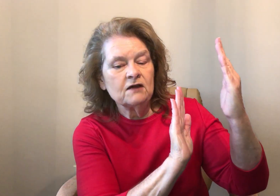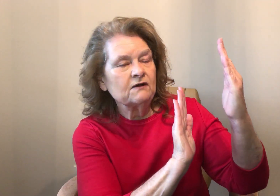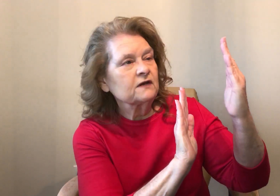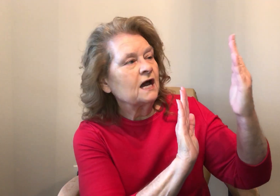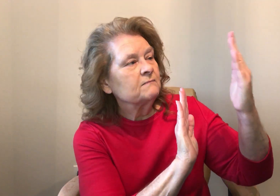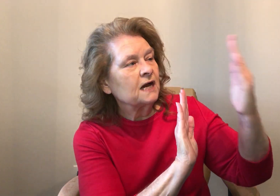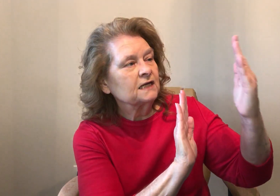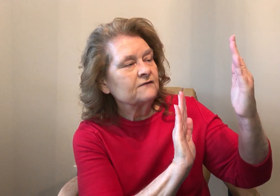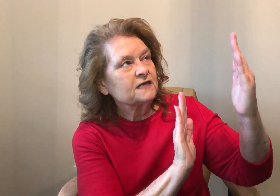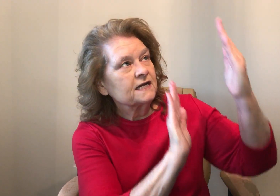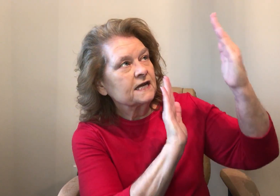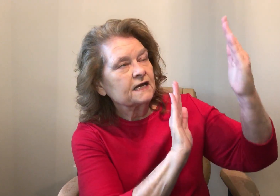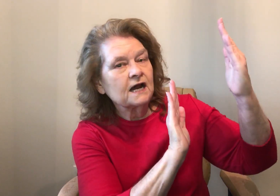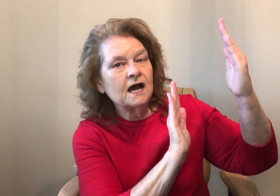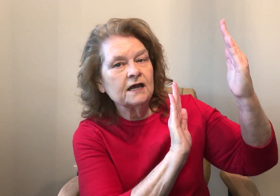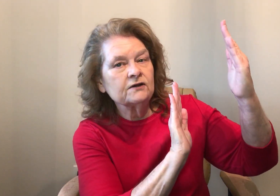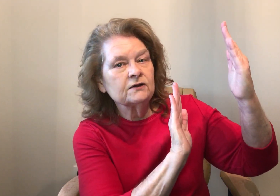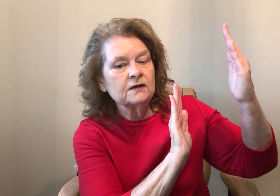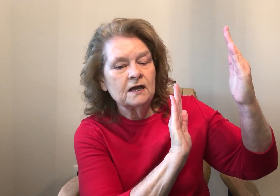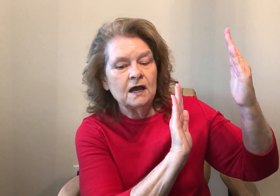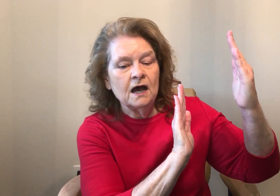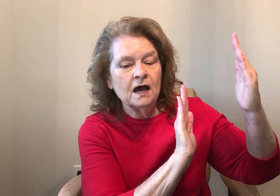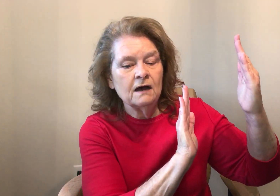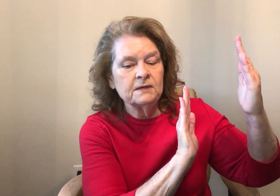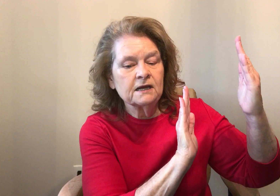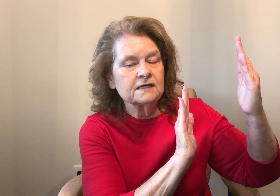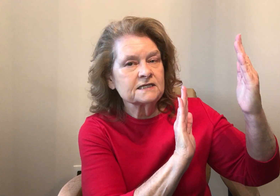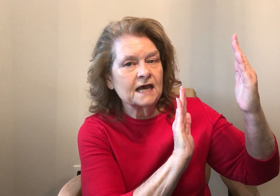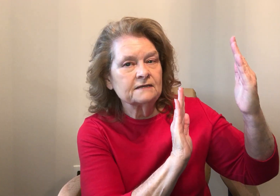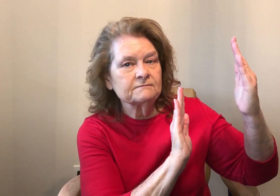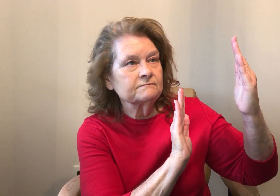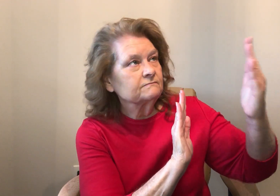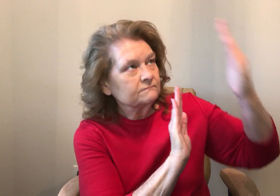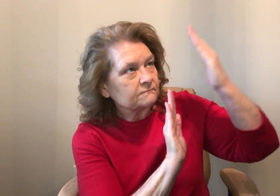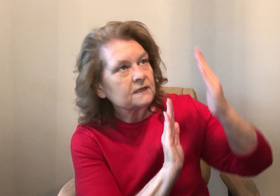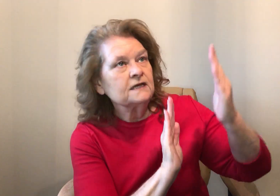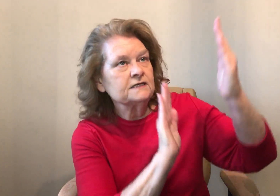I've got my left hand kind of higher because that is